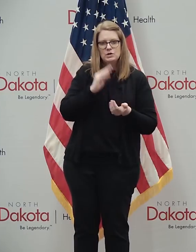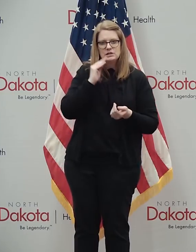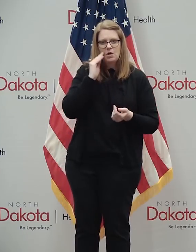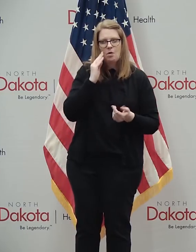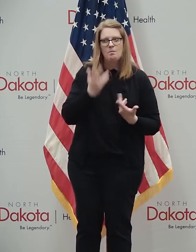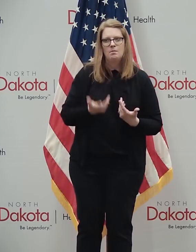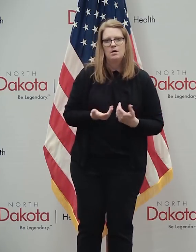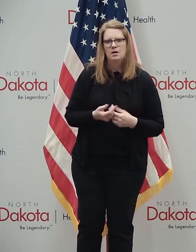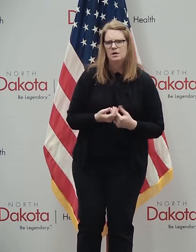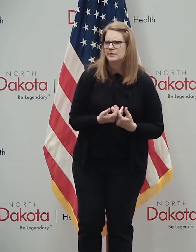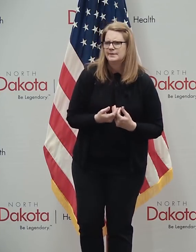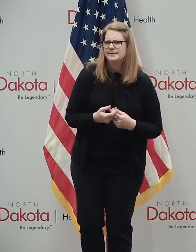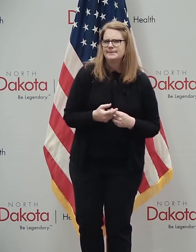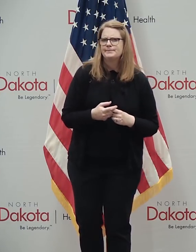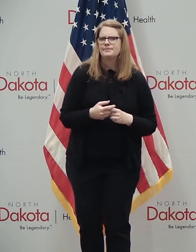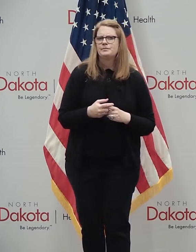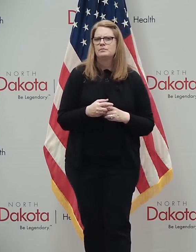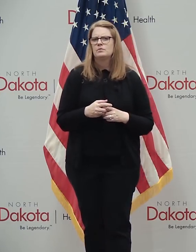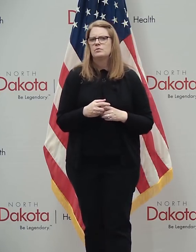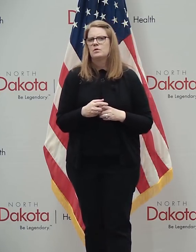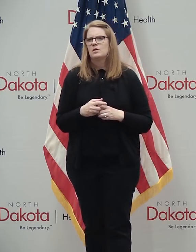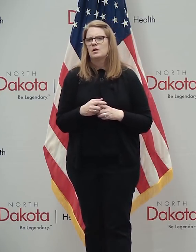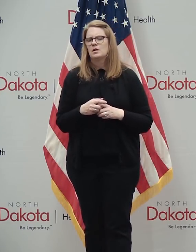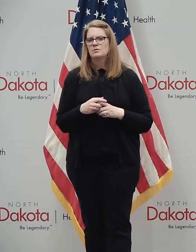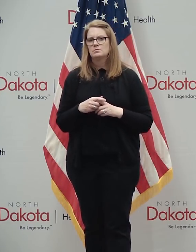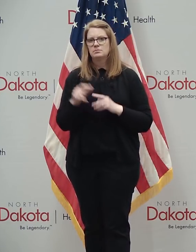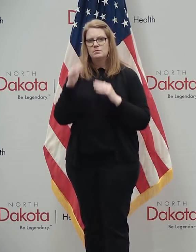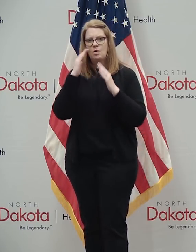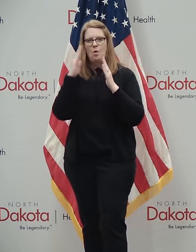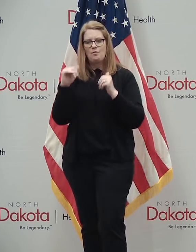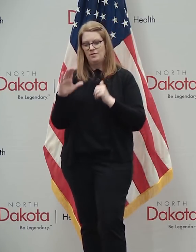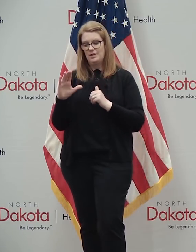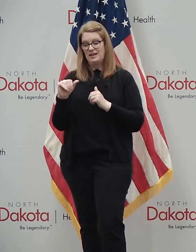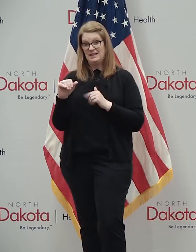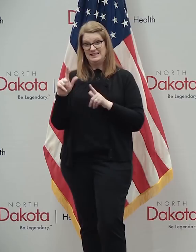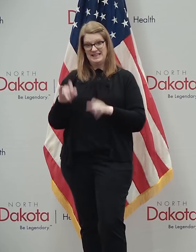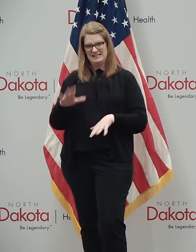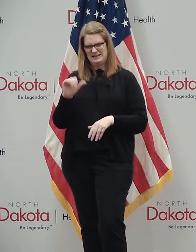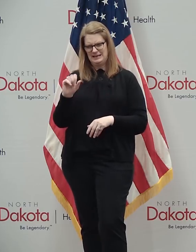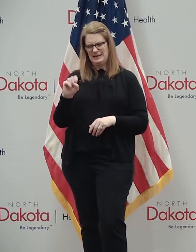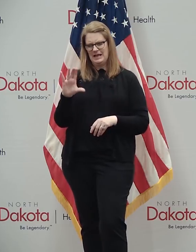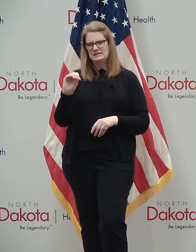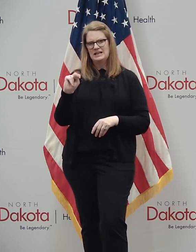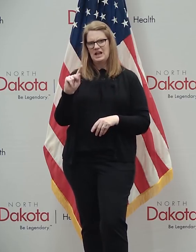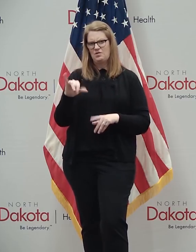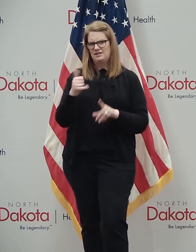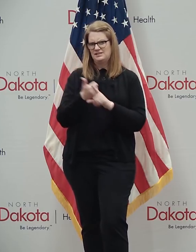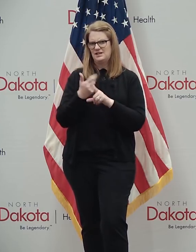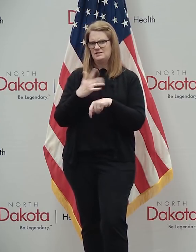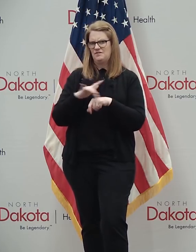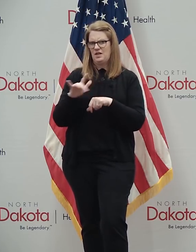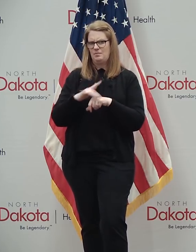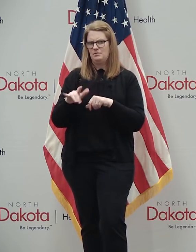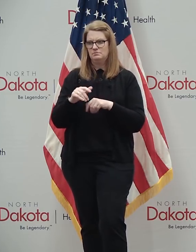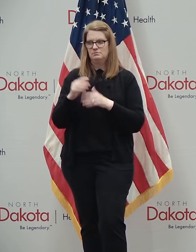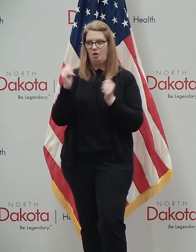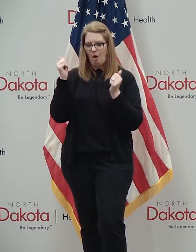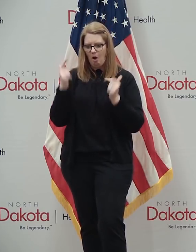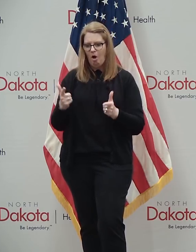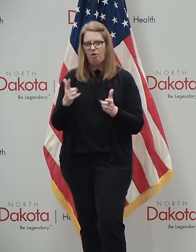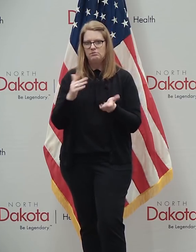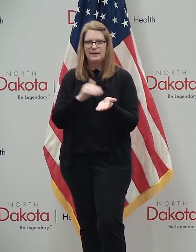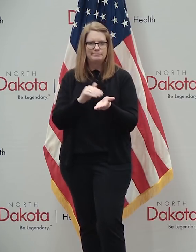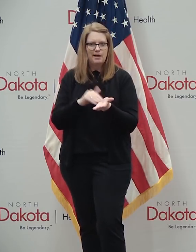it. Hopefully, testing in Cass County is widely available. I mean, all providers have tests. If you've